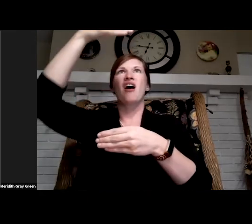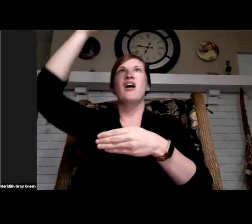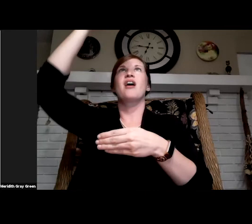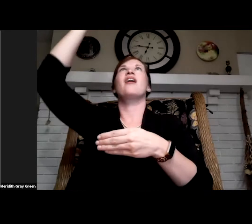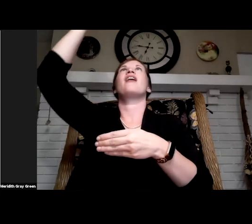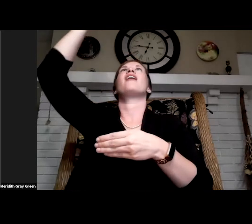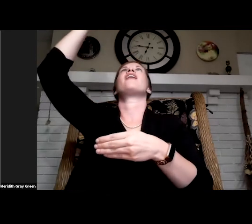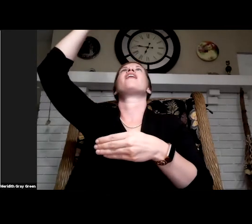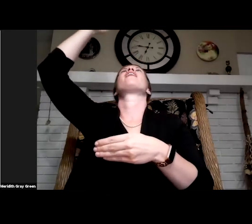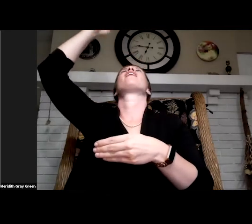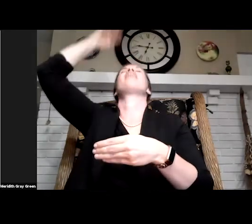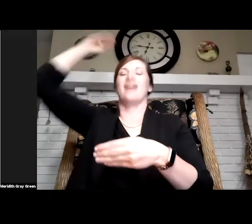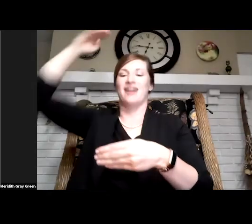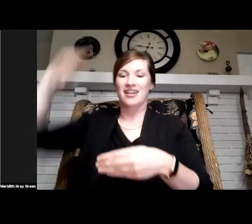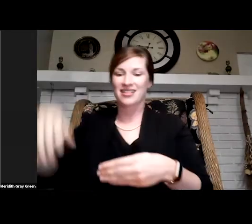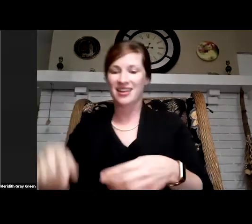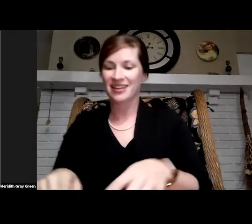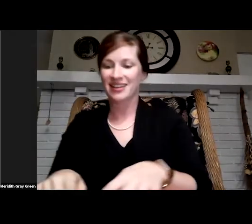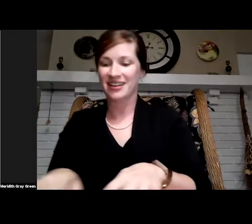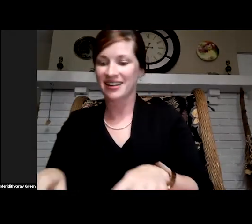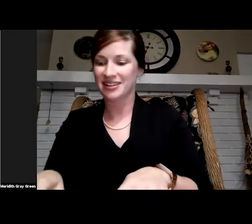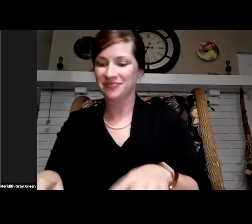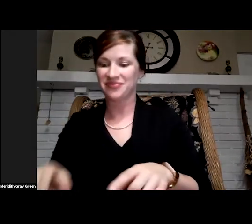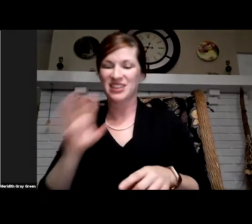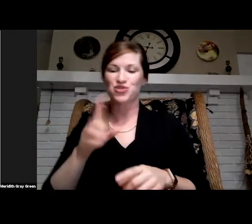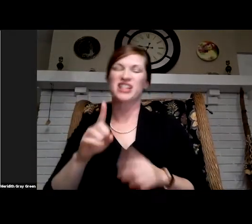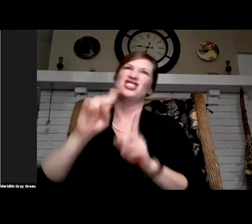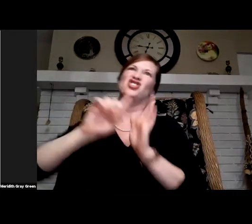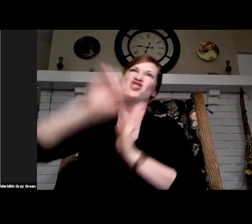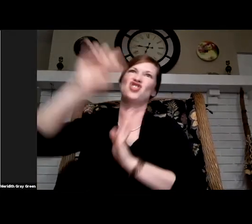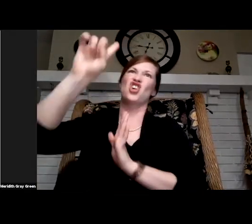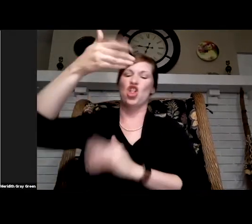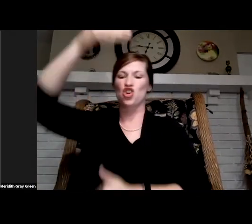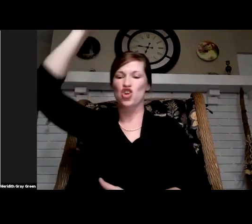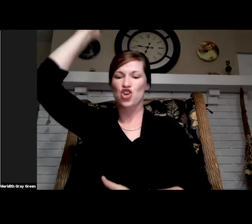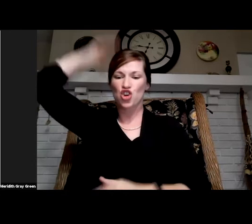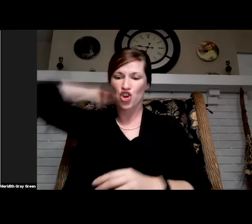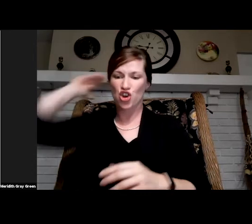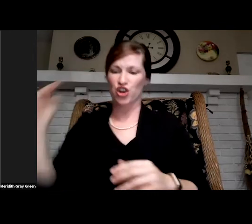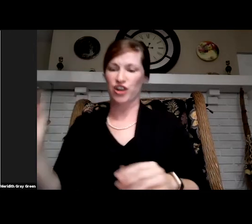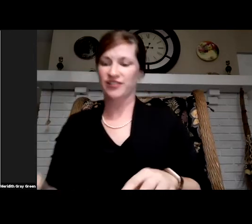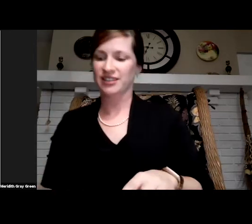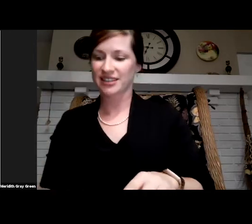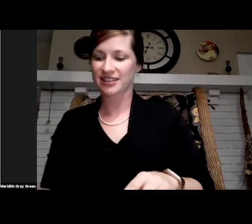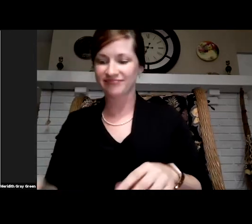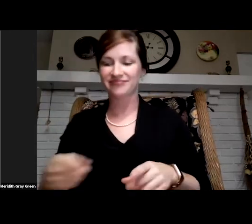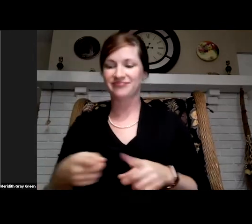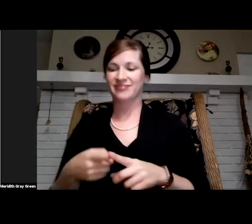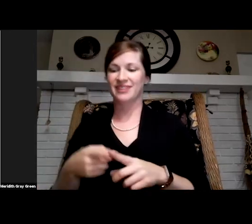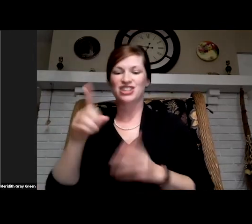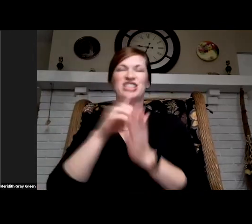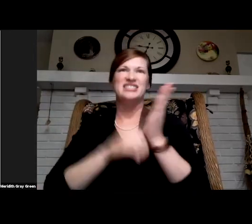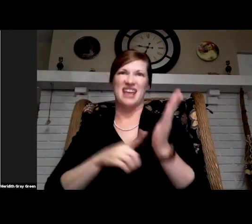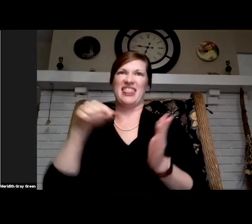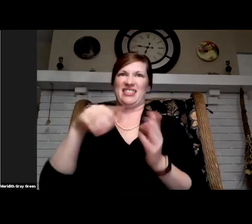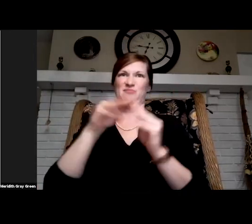standing there and looking up at the wall onto your right, you'll notice she designed this mural for a